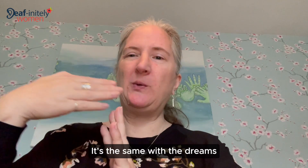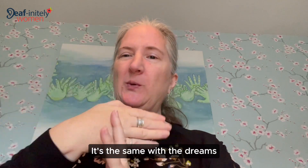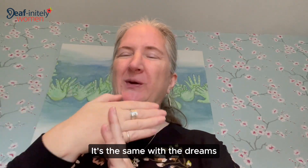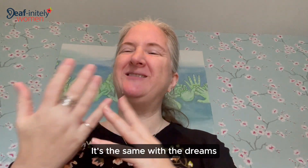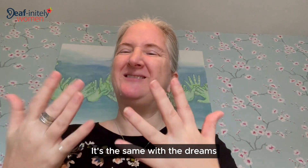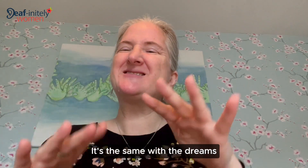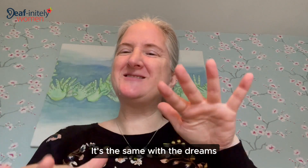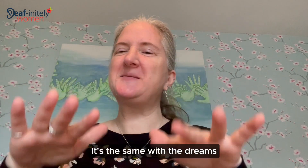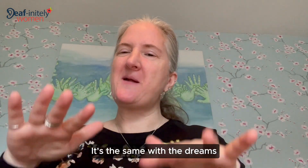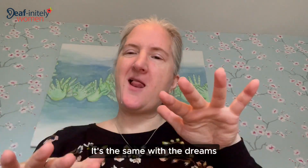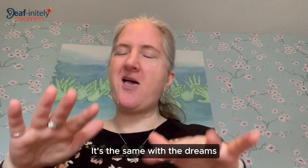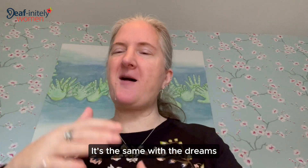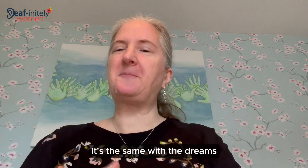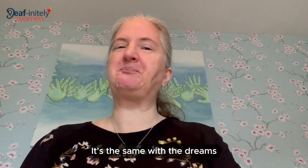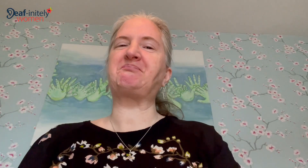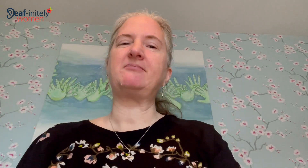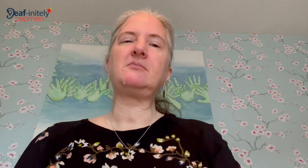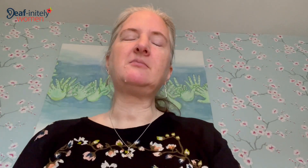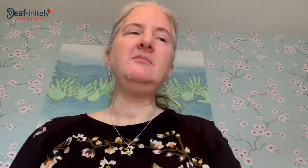the same with the dreams.